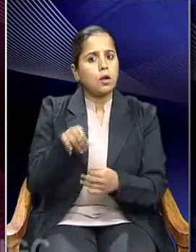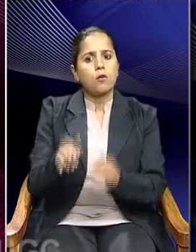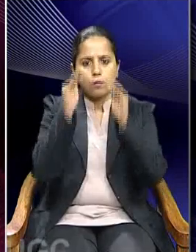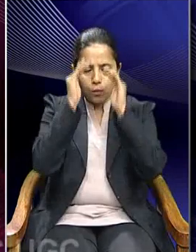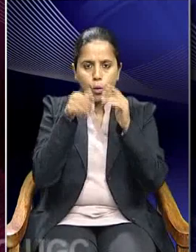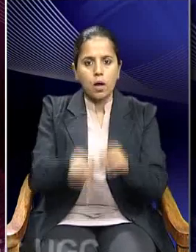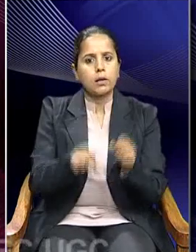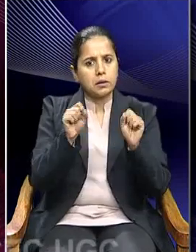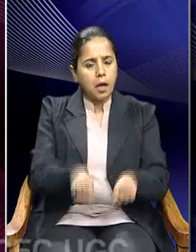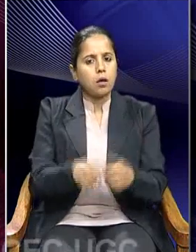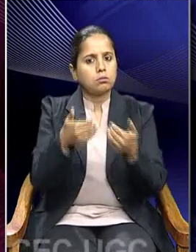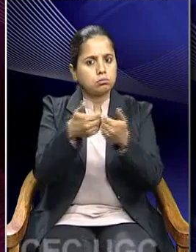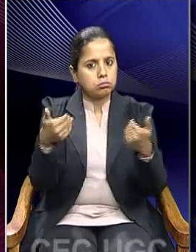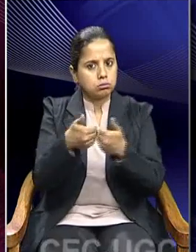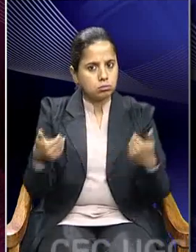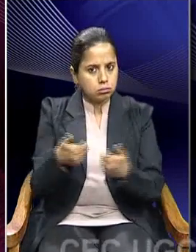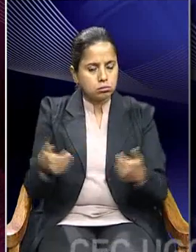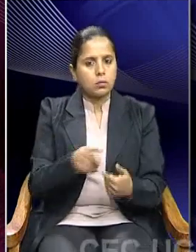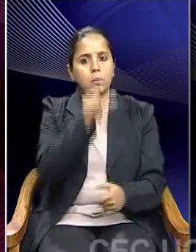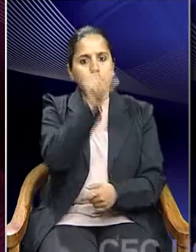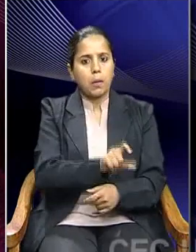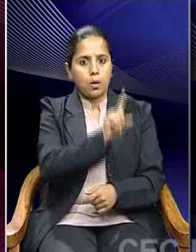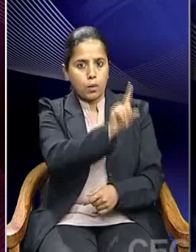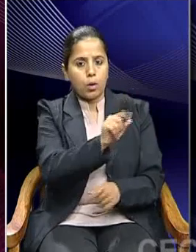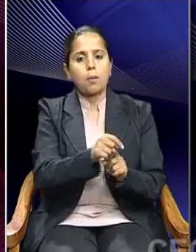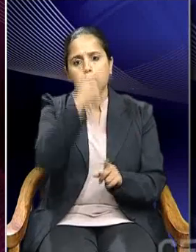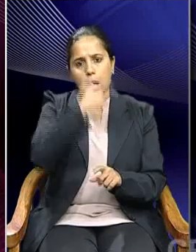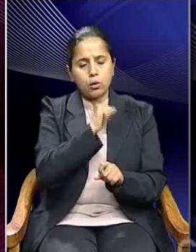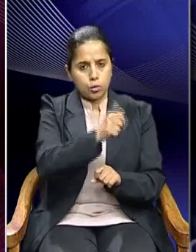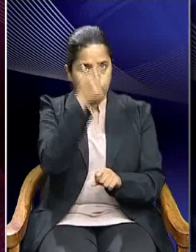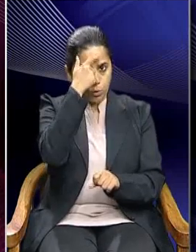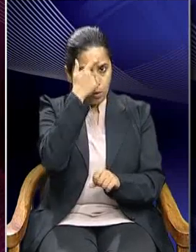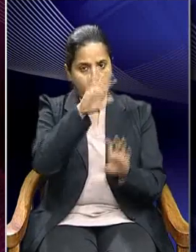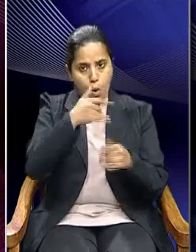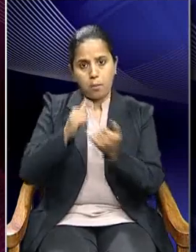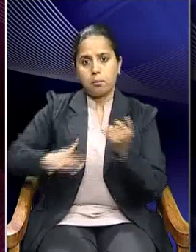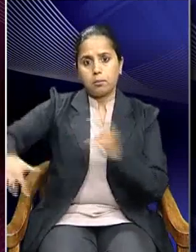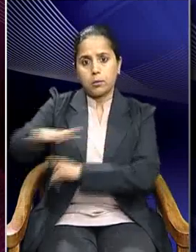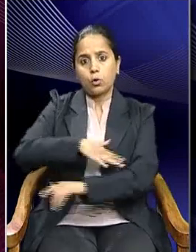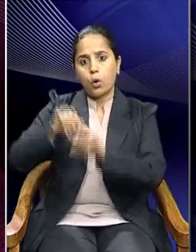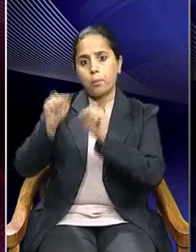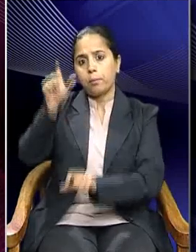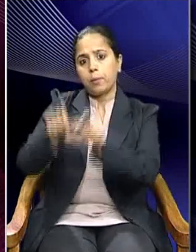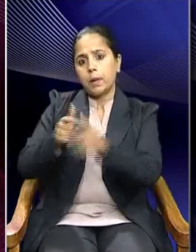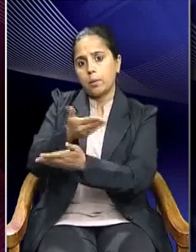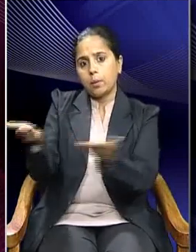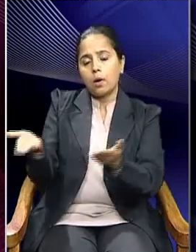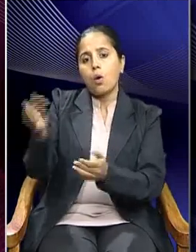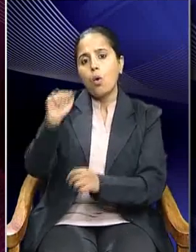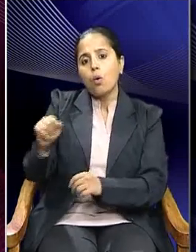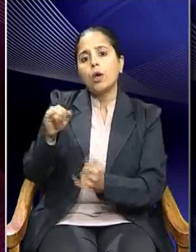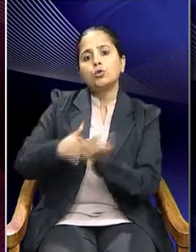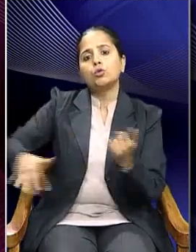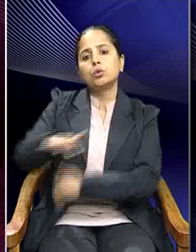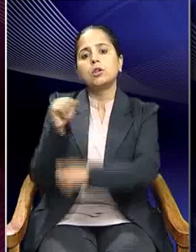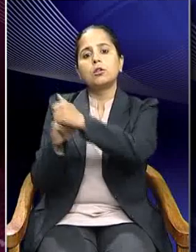to distinguish between individual personal trouble and the public issues of one social structure.